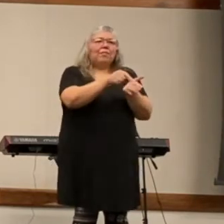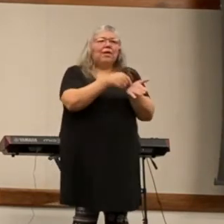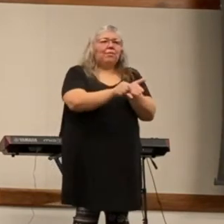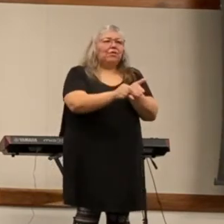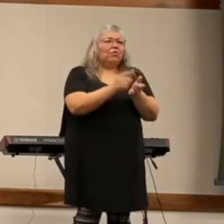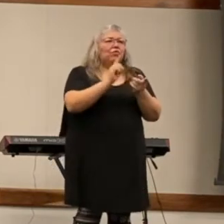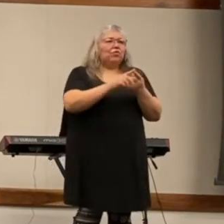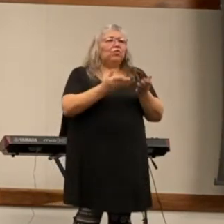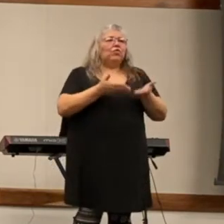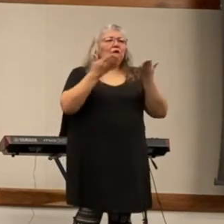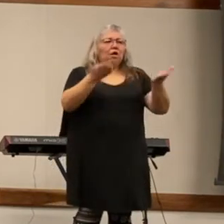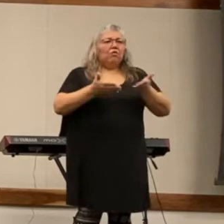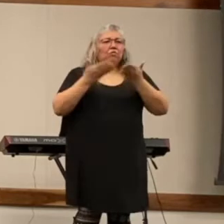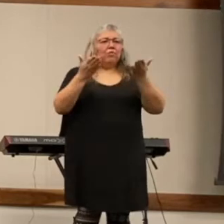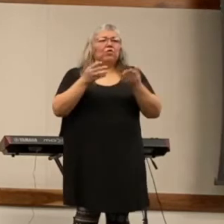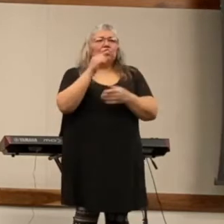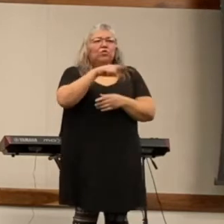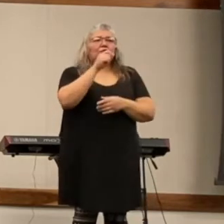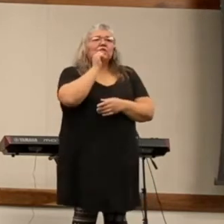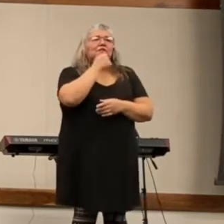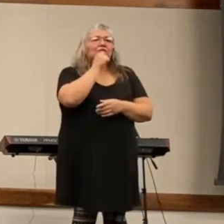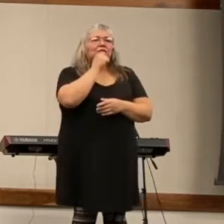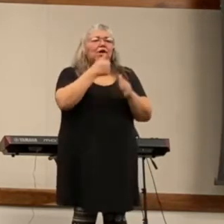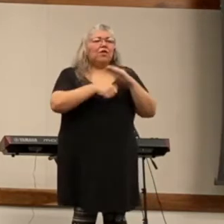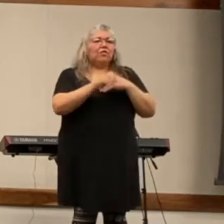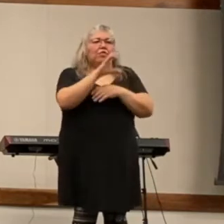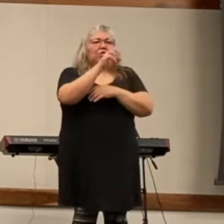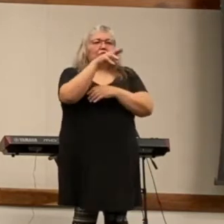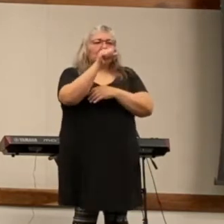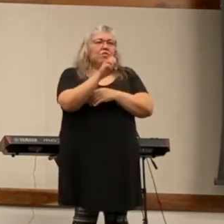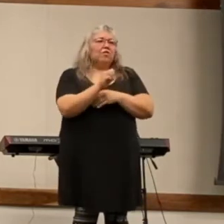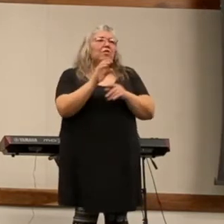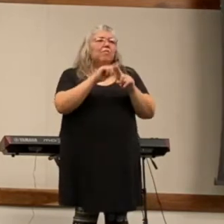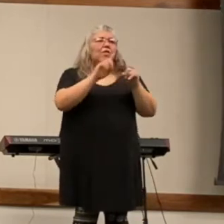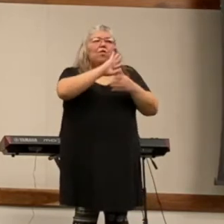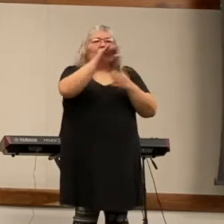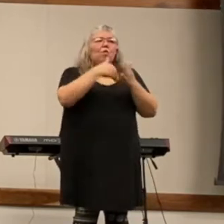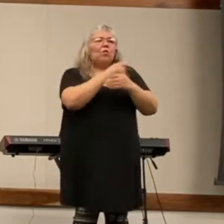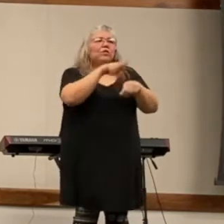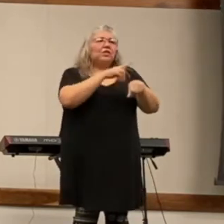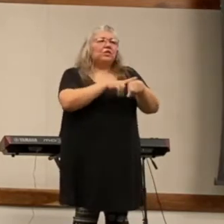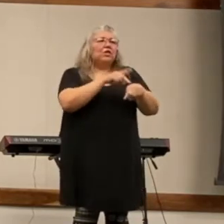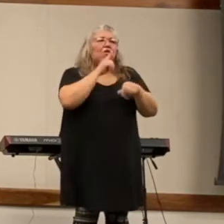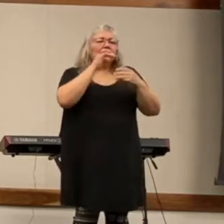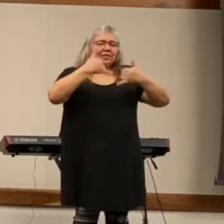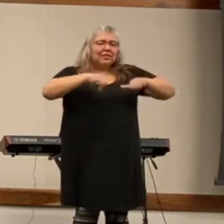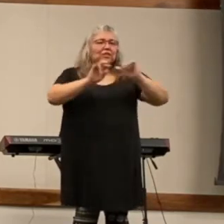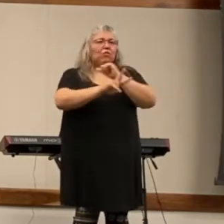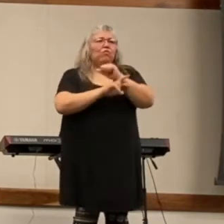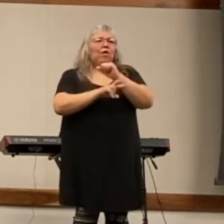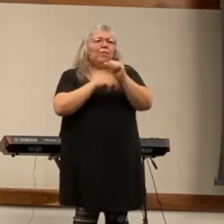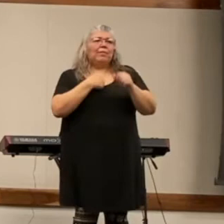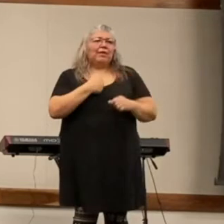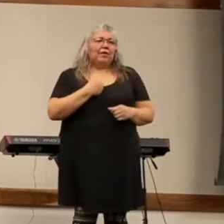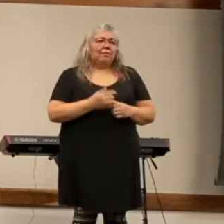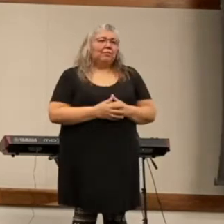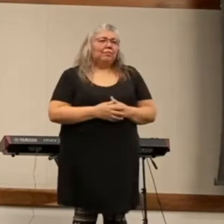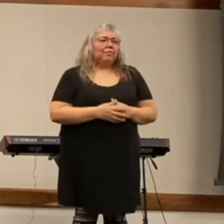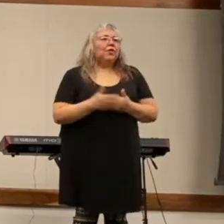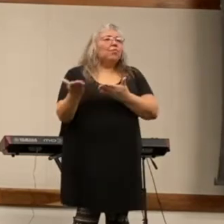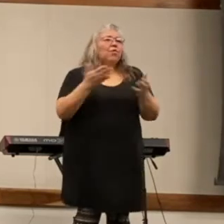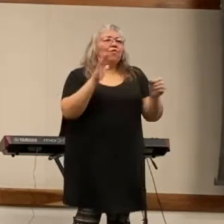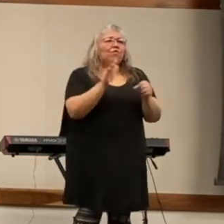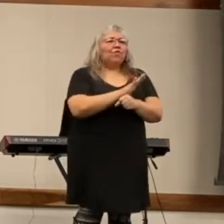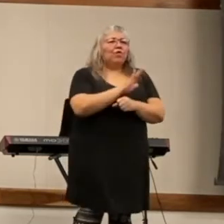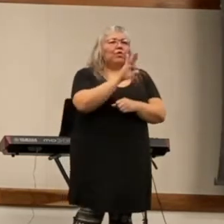and the contributions. You are suffering under a curse, yet you, the whole nation, are still robbing me. Bring the